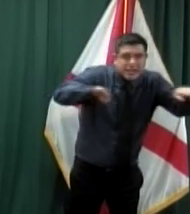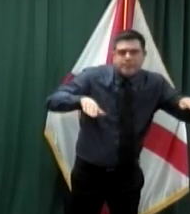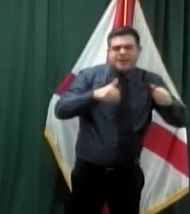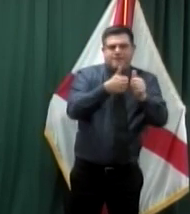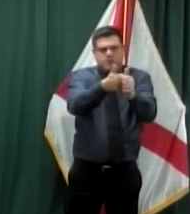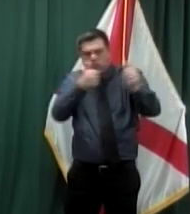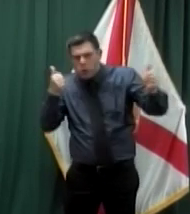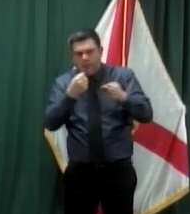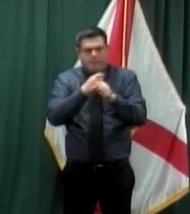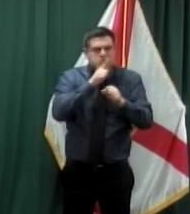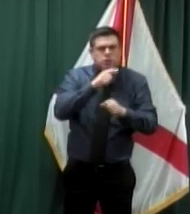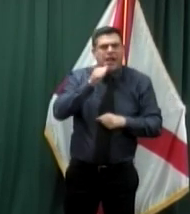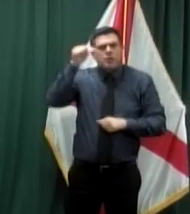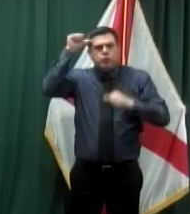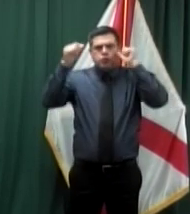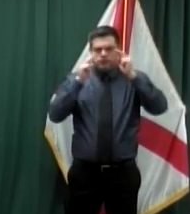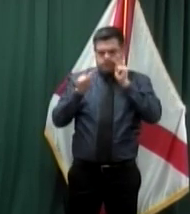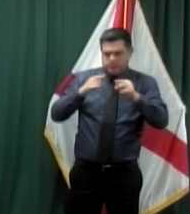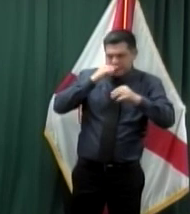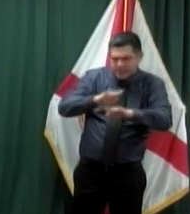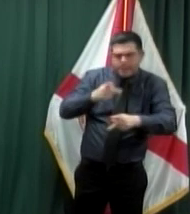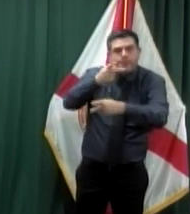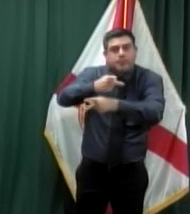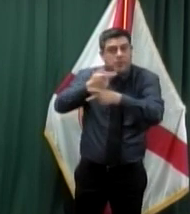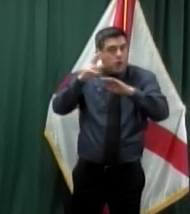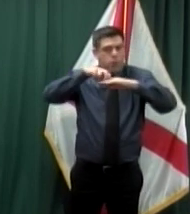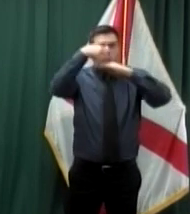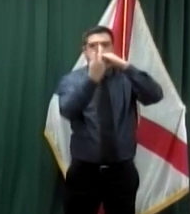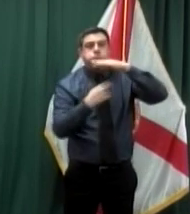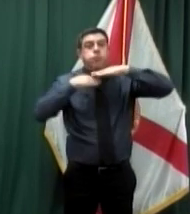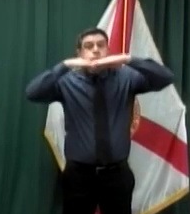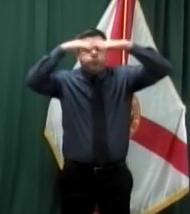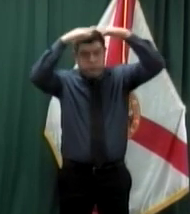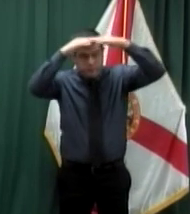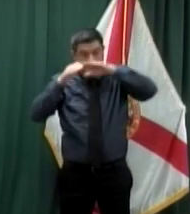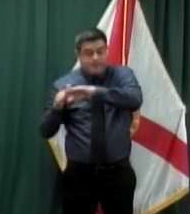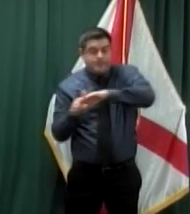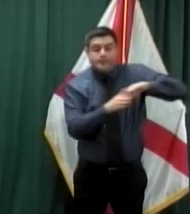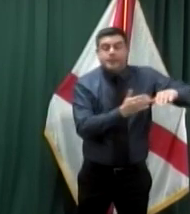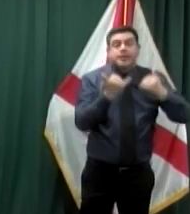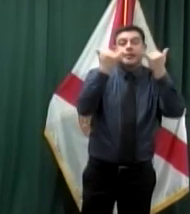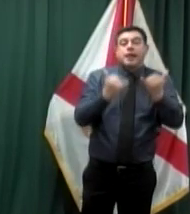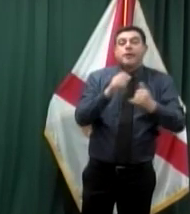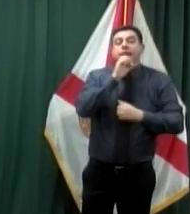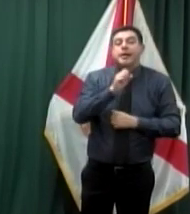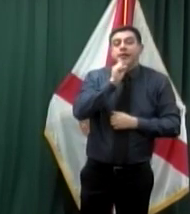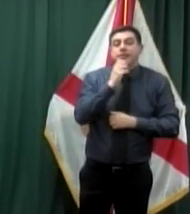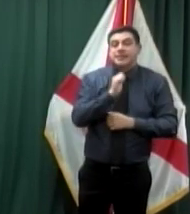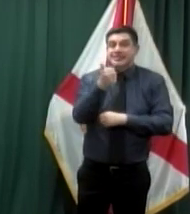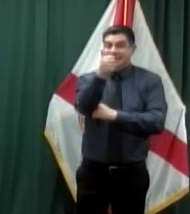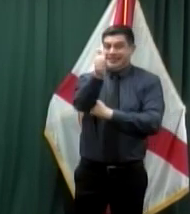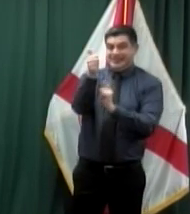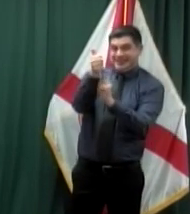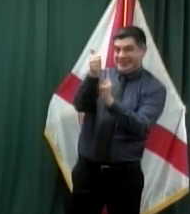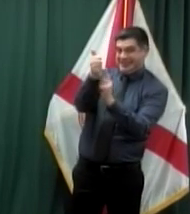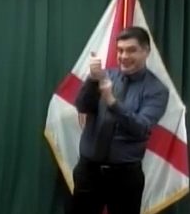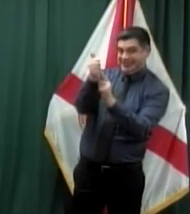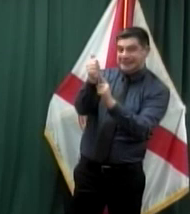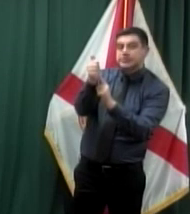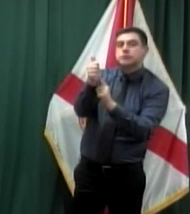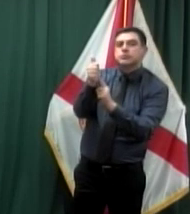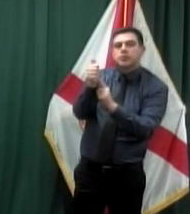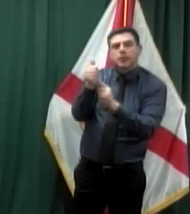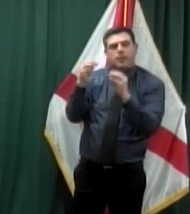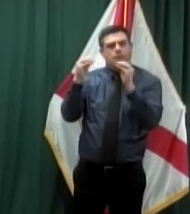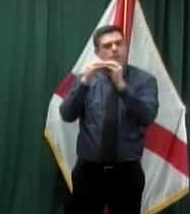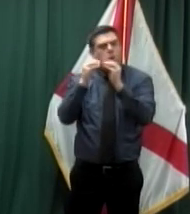average 10-year-old, for example, is 3 times more likely to drown in open water than a pool. Citizens are